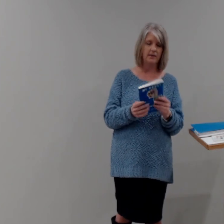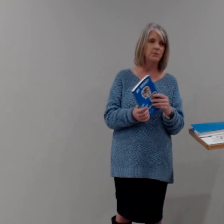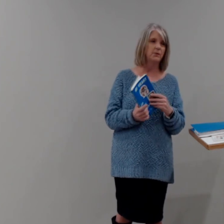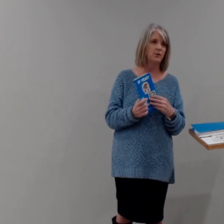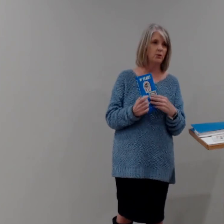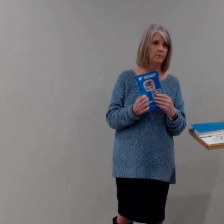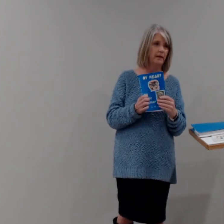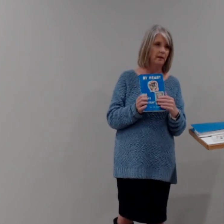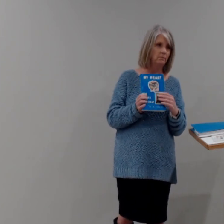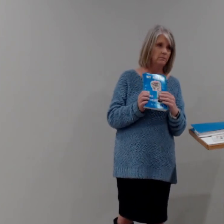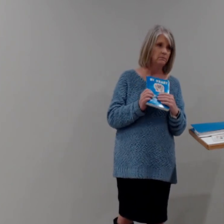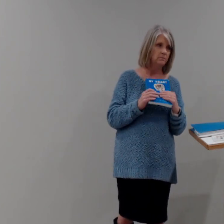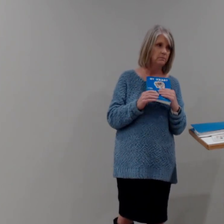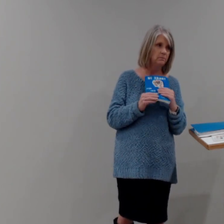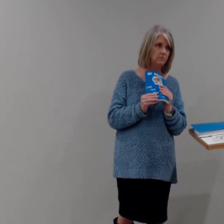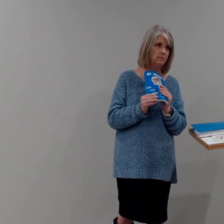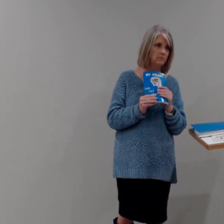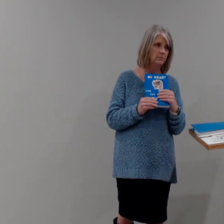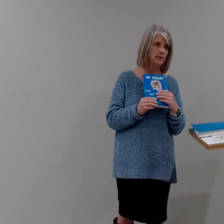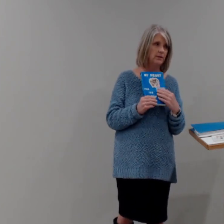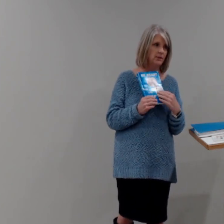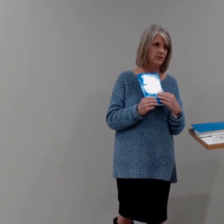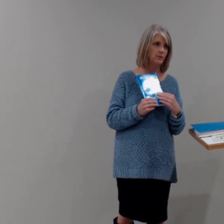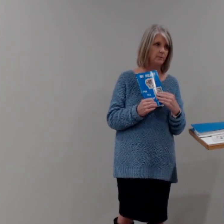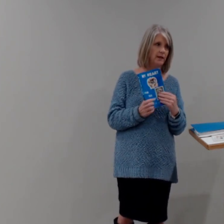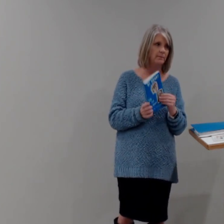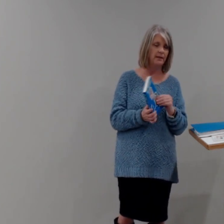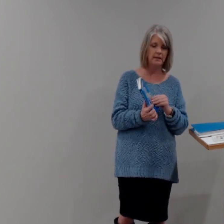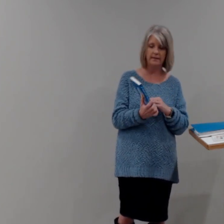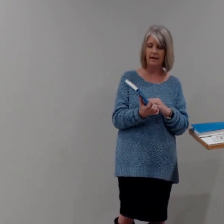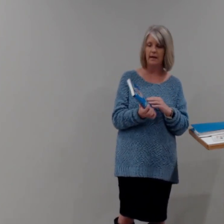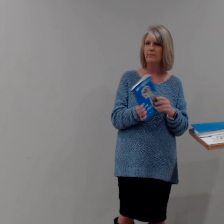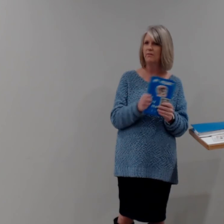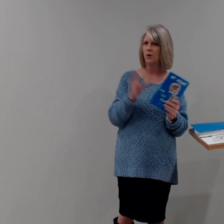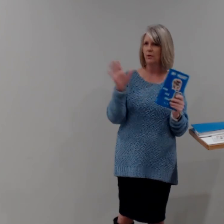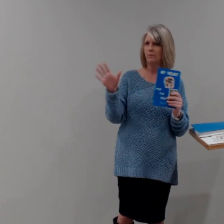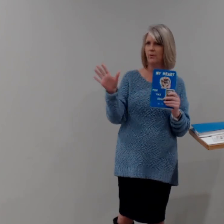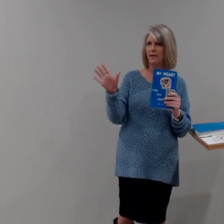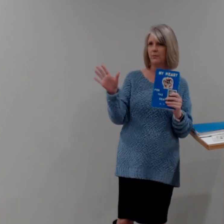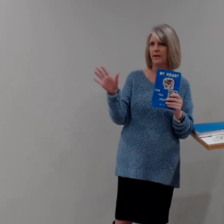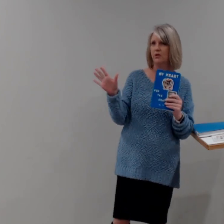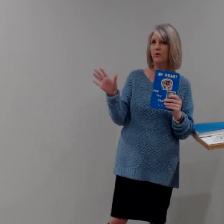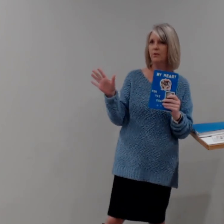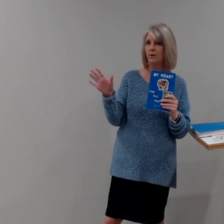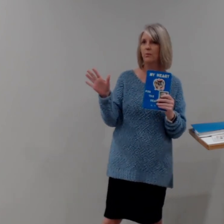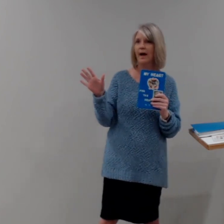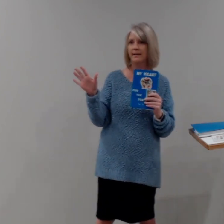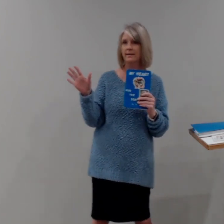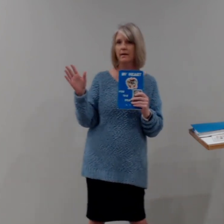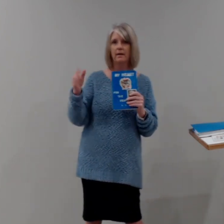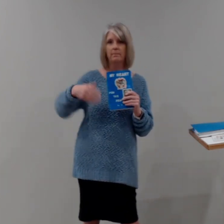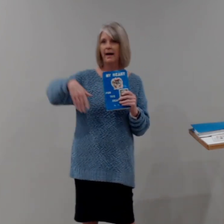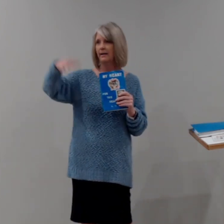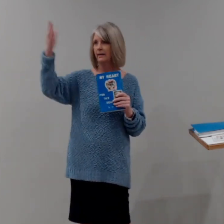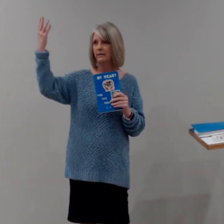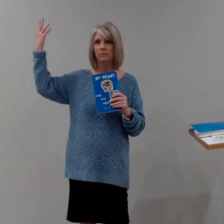book tore me up. It just tore me up. Have you heard of Bill Rice Ranch? You've heard of Bill Rice back in the